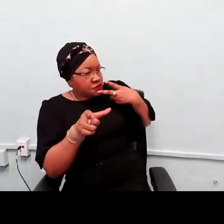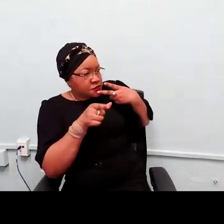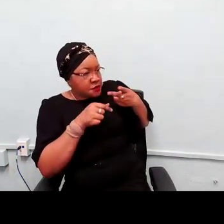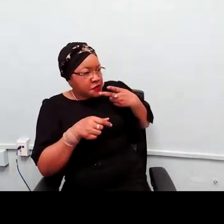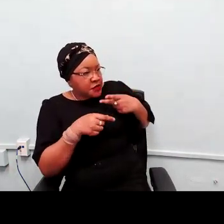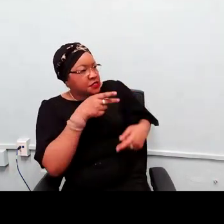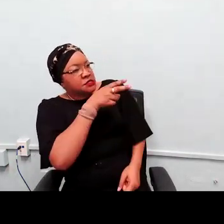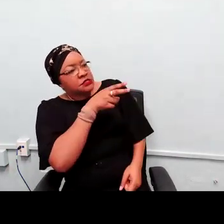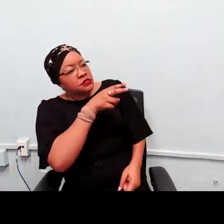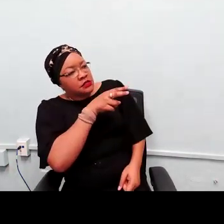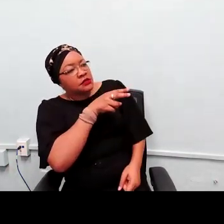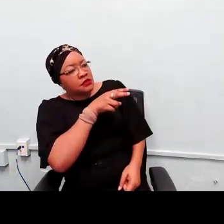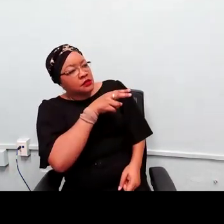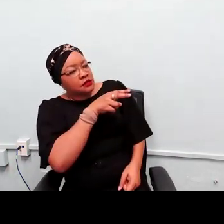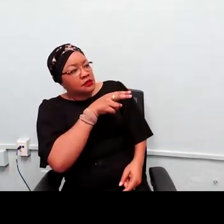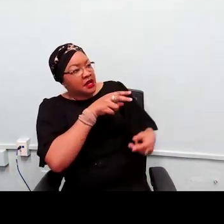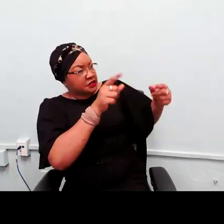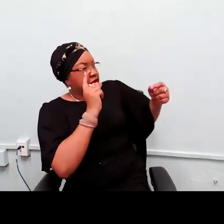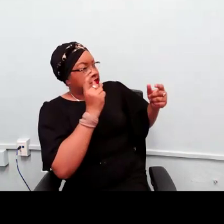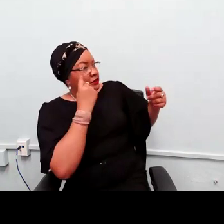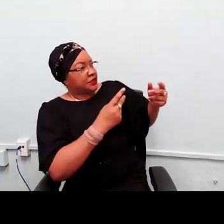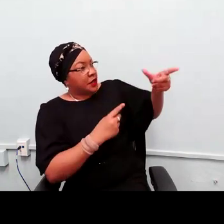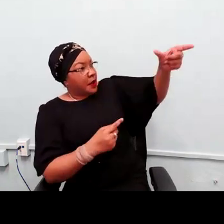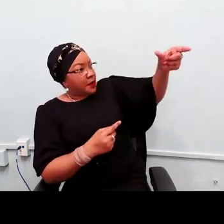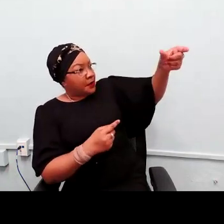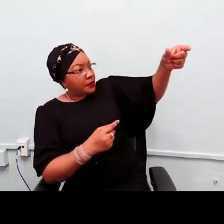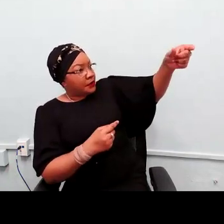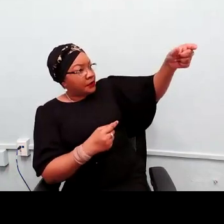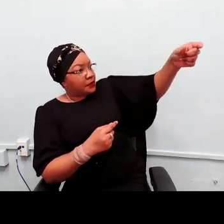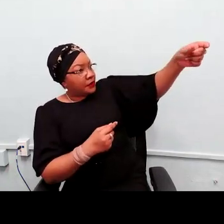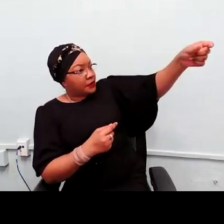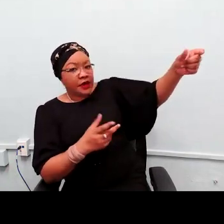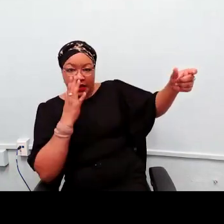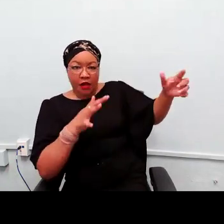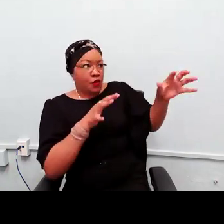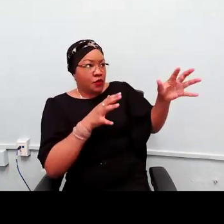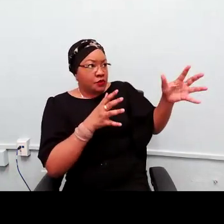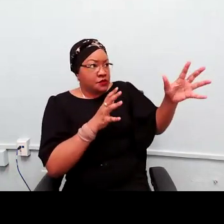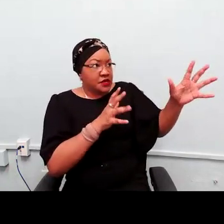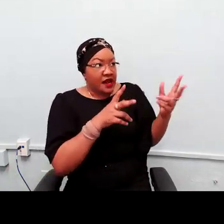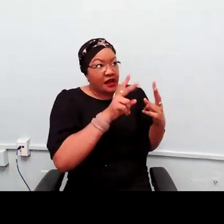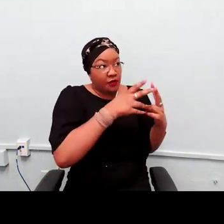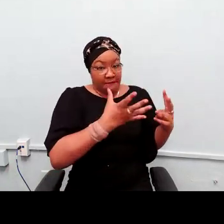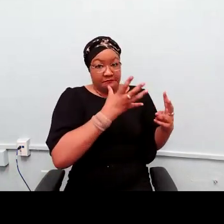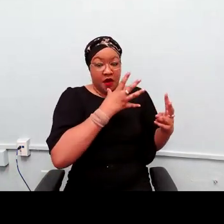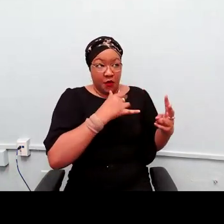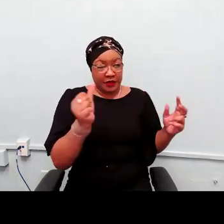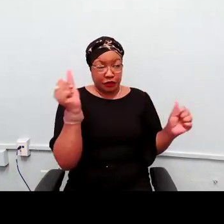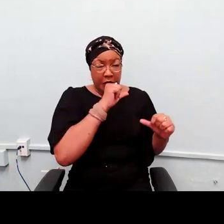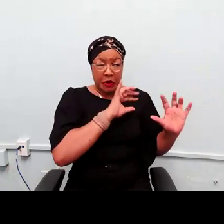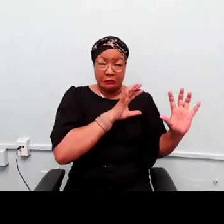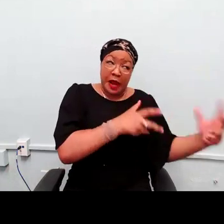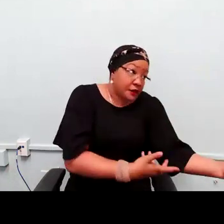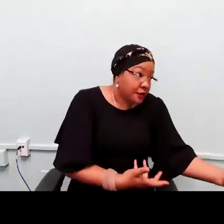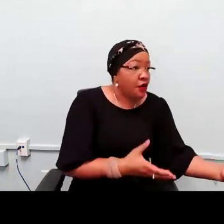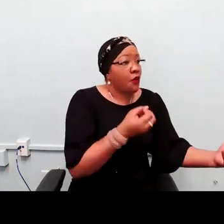to catch the ash or the mother, whichever falls first. Trapped, quiet,